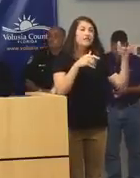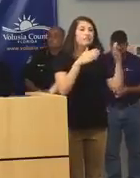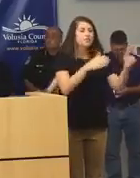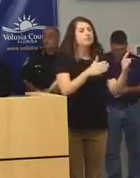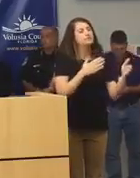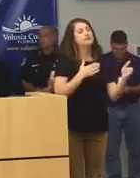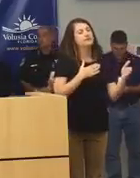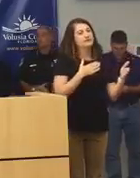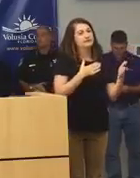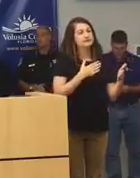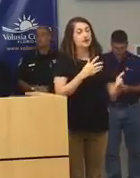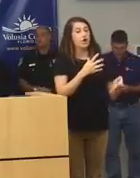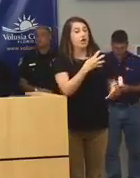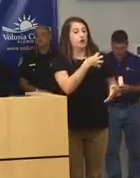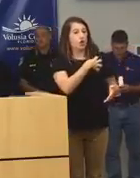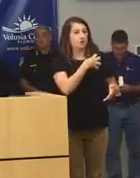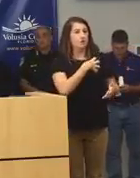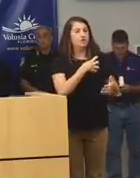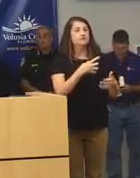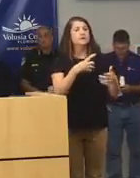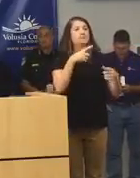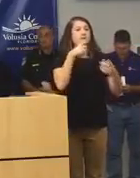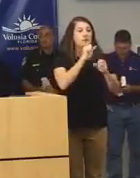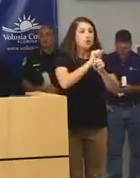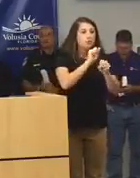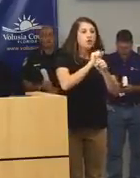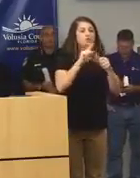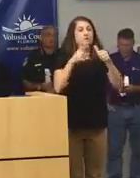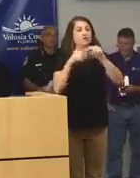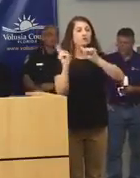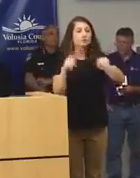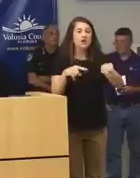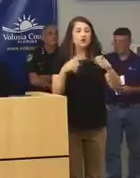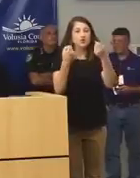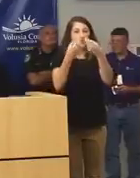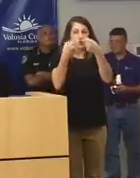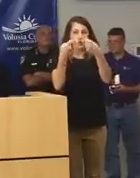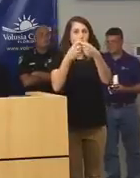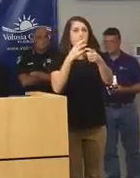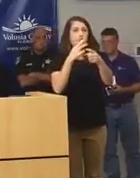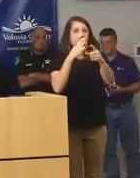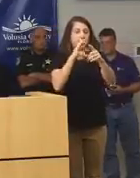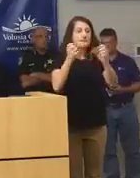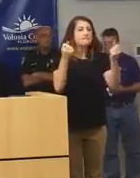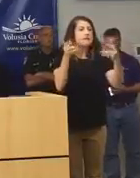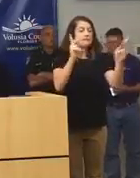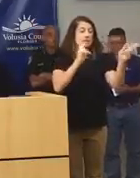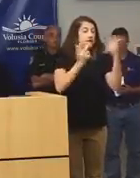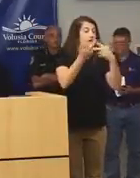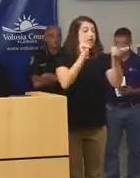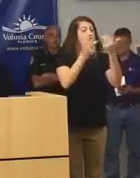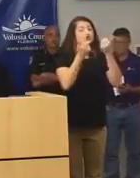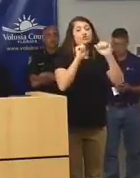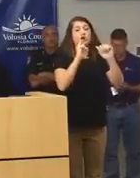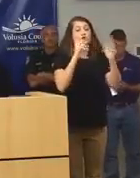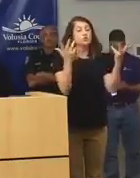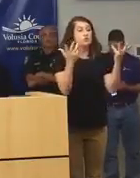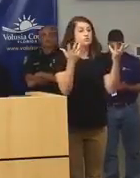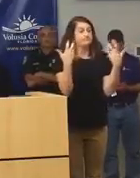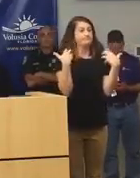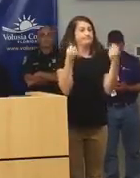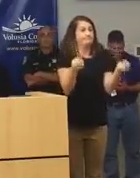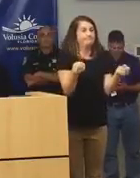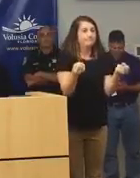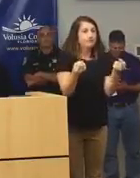Law enforcement, public works, first responders, utility workers, and many others are out there trying to restore power and restore some sense